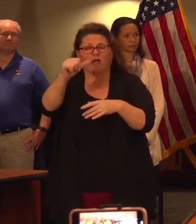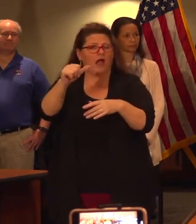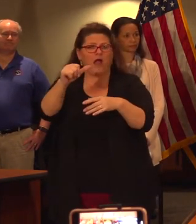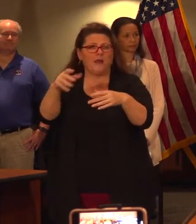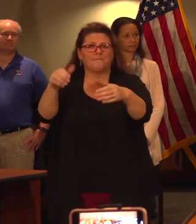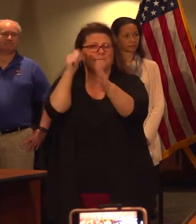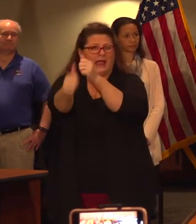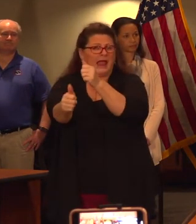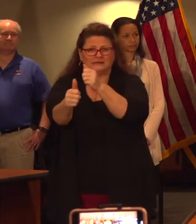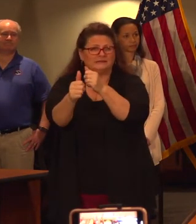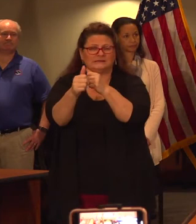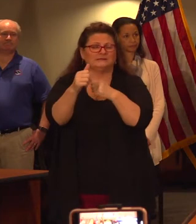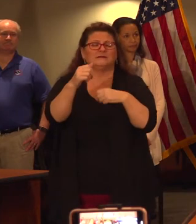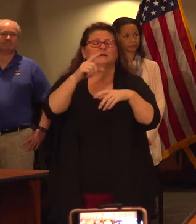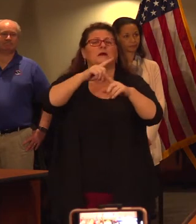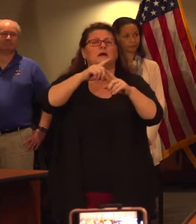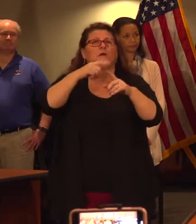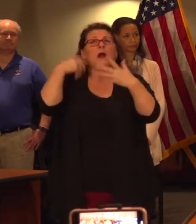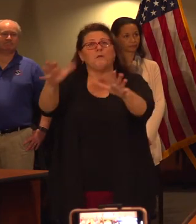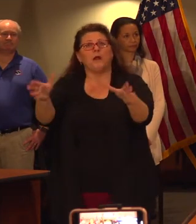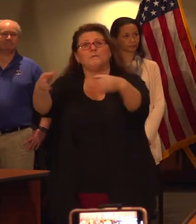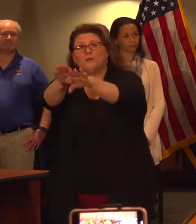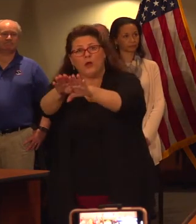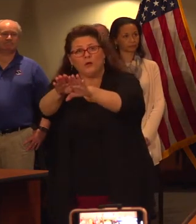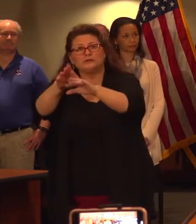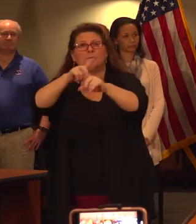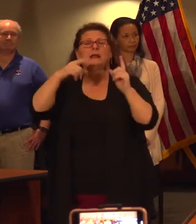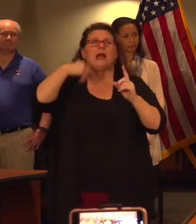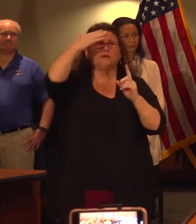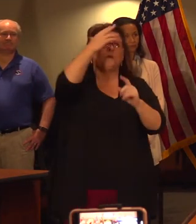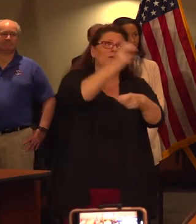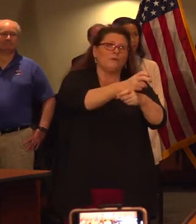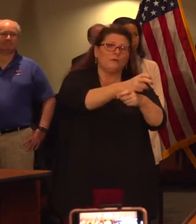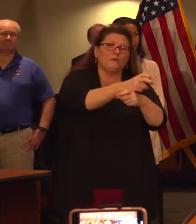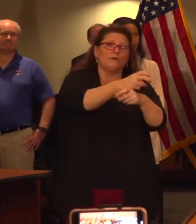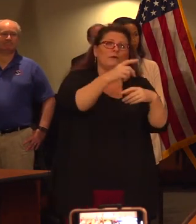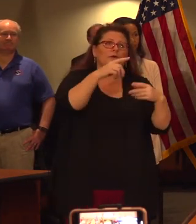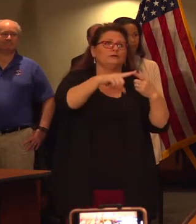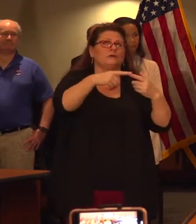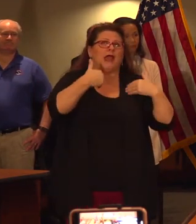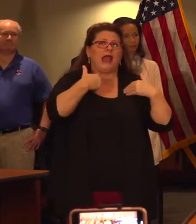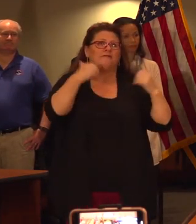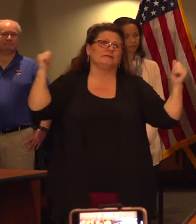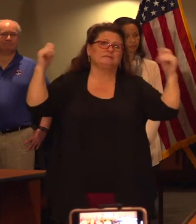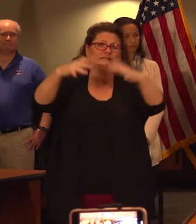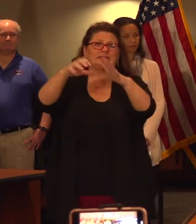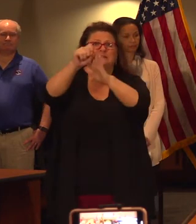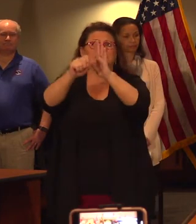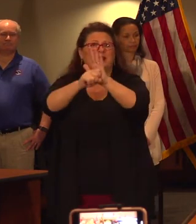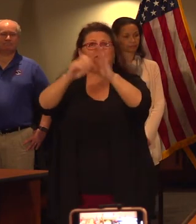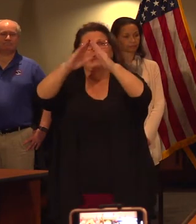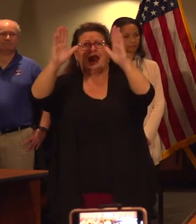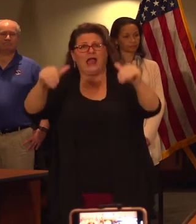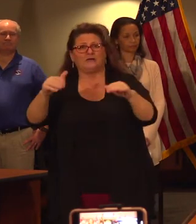but it's difficult for them all to come back to the State House before May the 14th, which is the normal